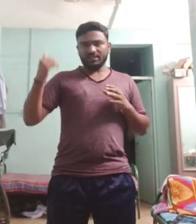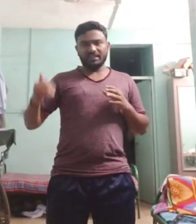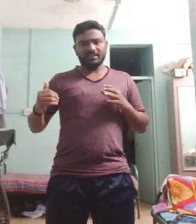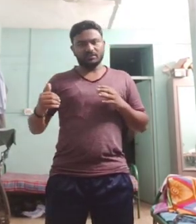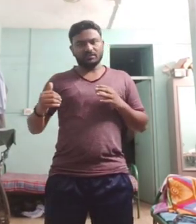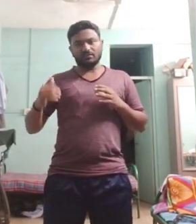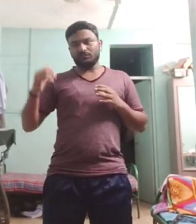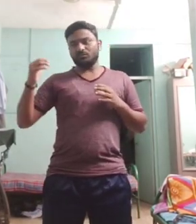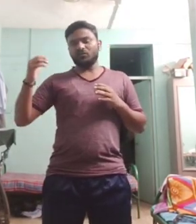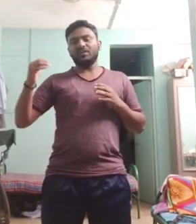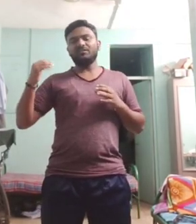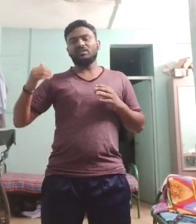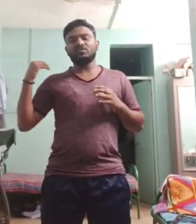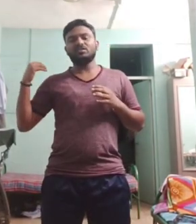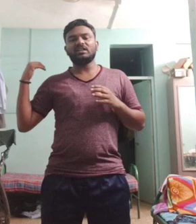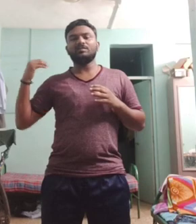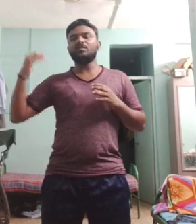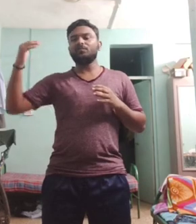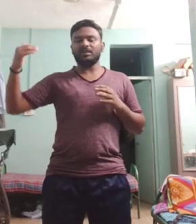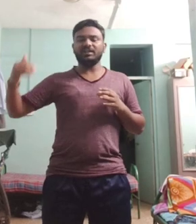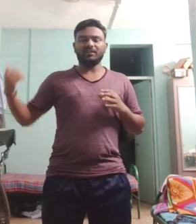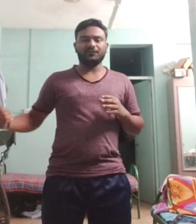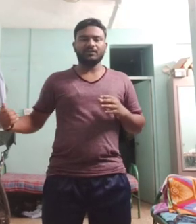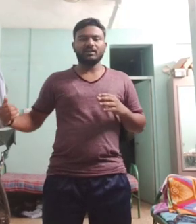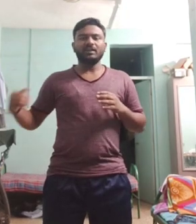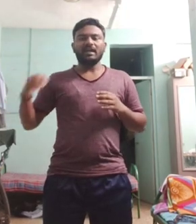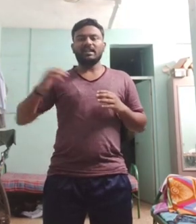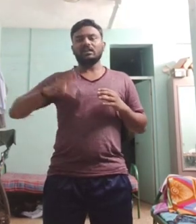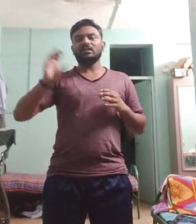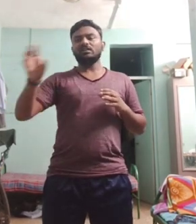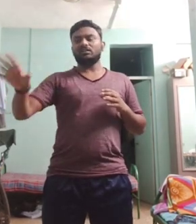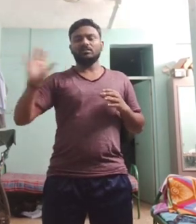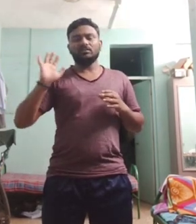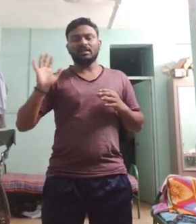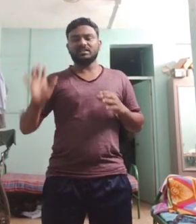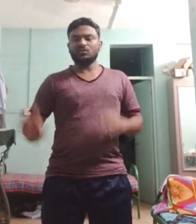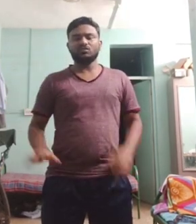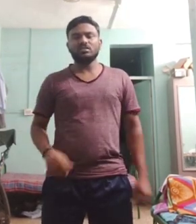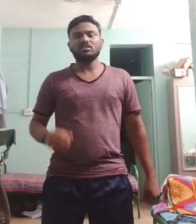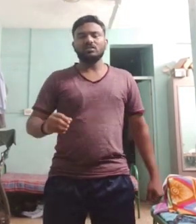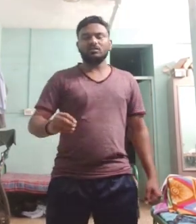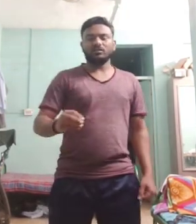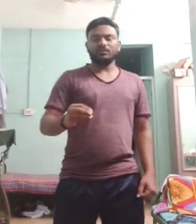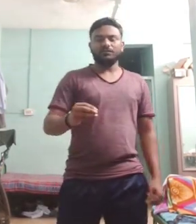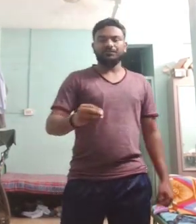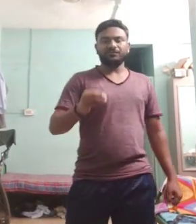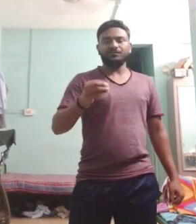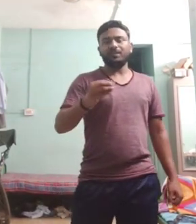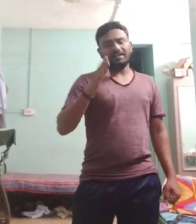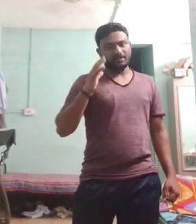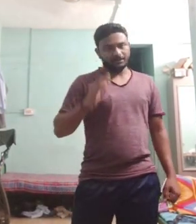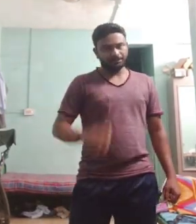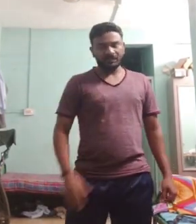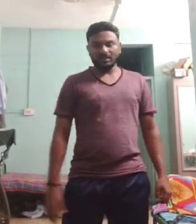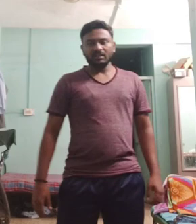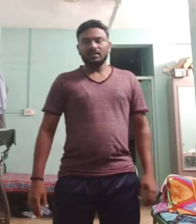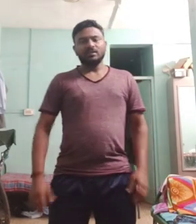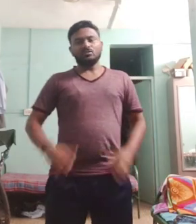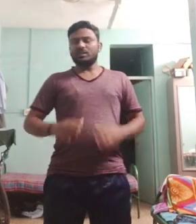that 5,000 time of printf at our execution panel. So let's